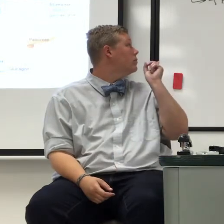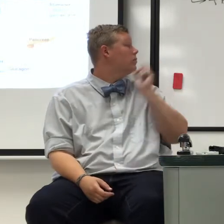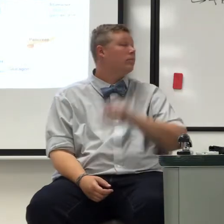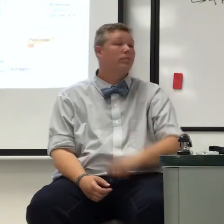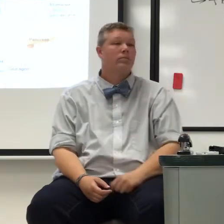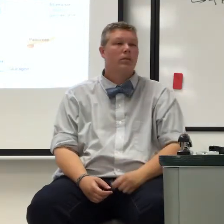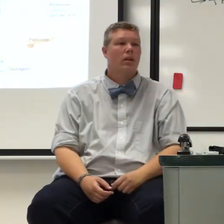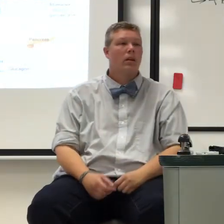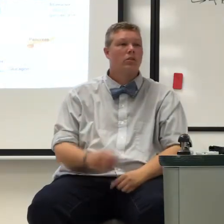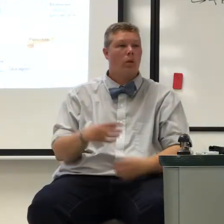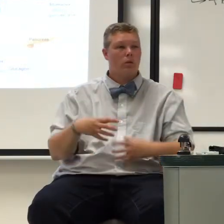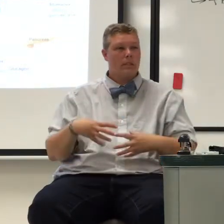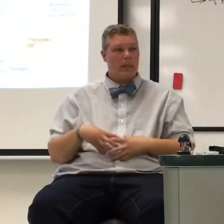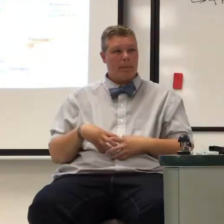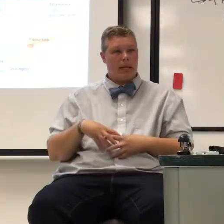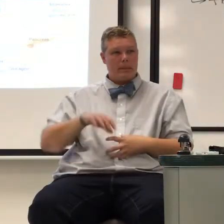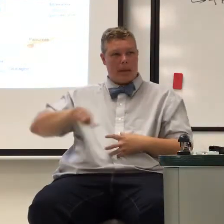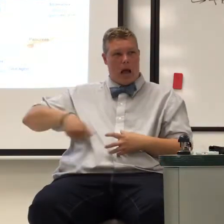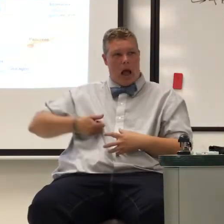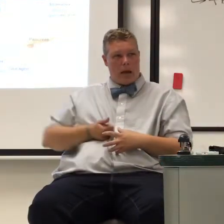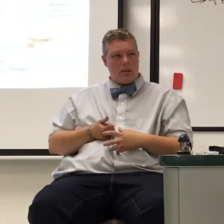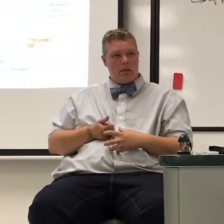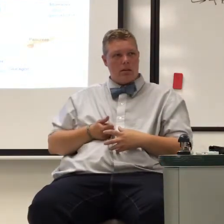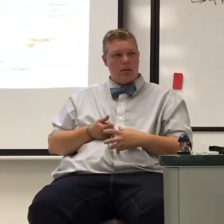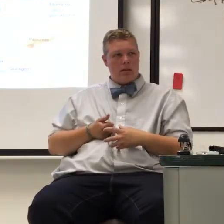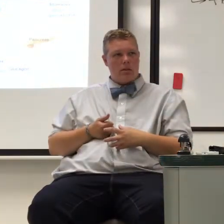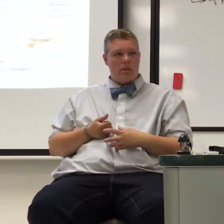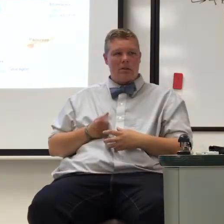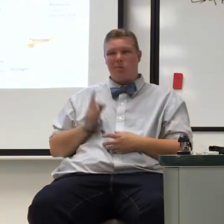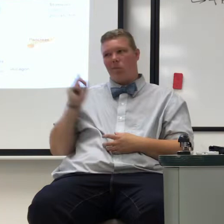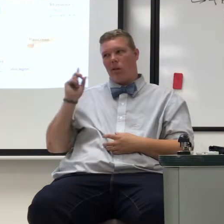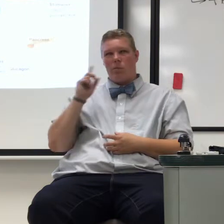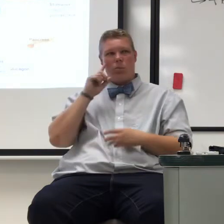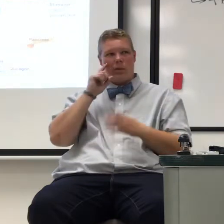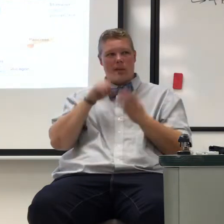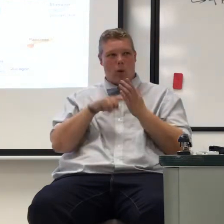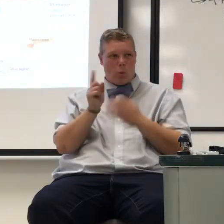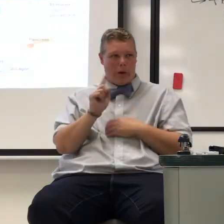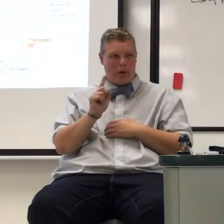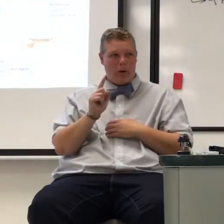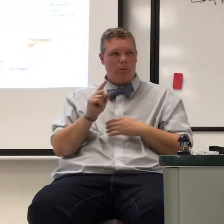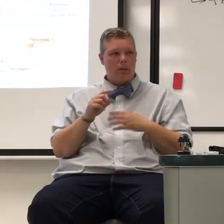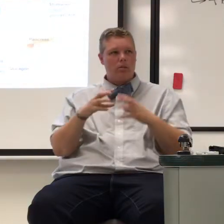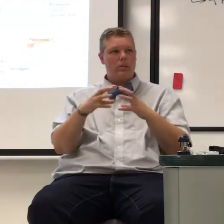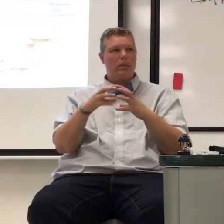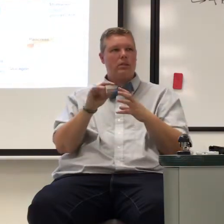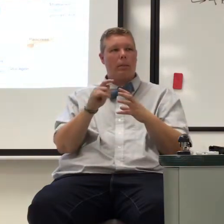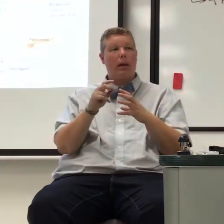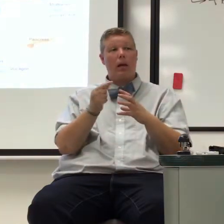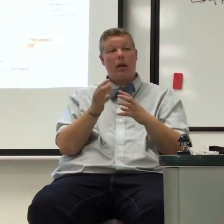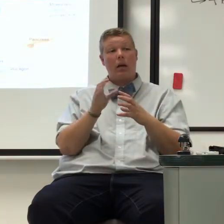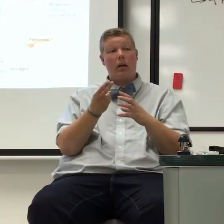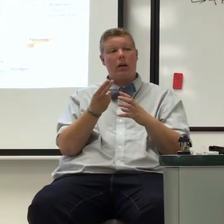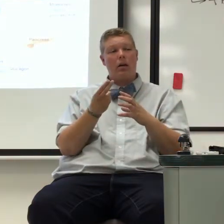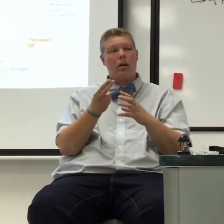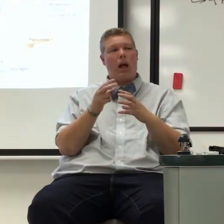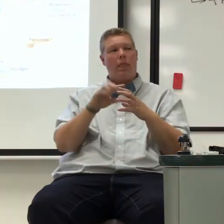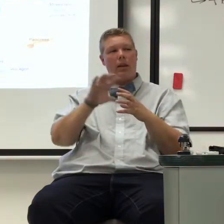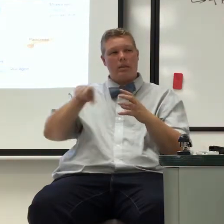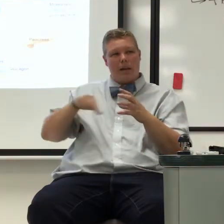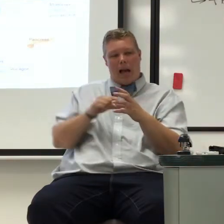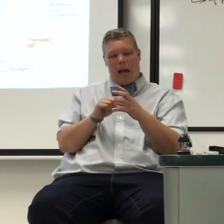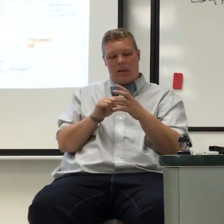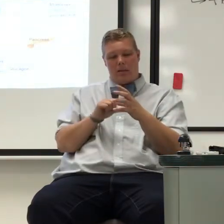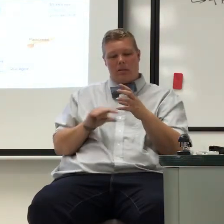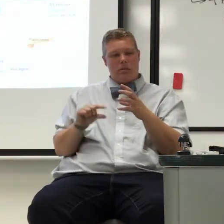Behind the stomach, they just kind of have it floating out there in space on the figure. But anyways, it can detect an